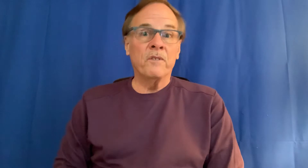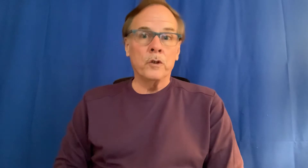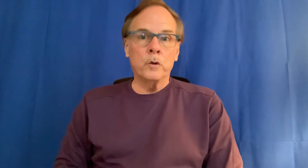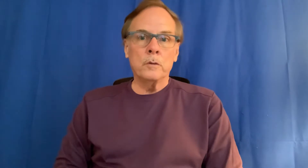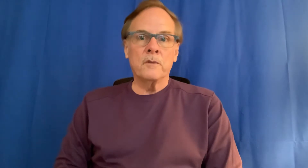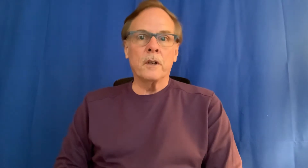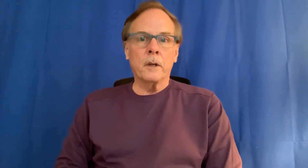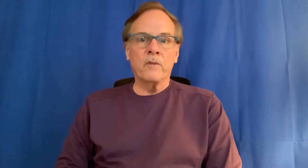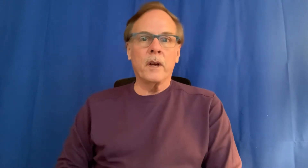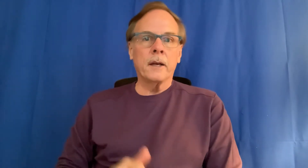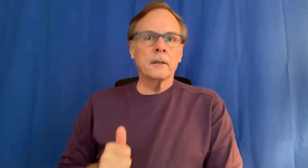Refuse, very emphatic.